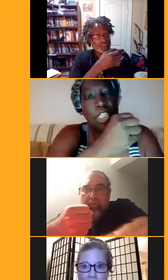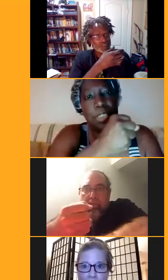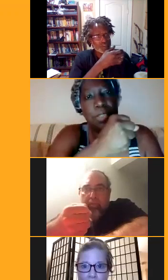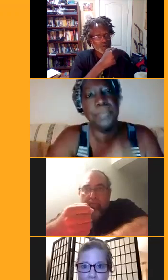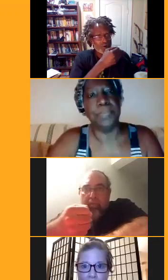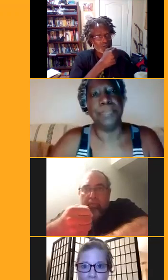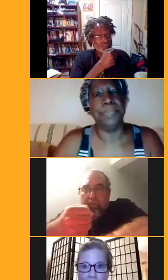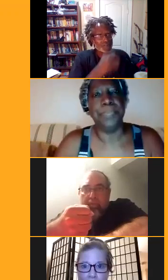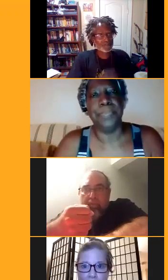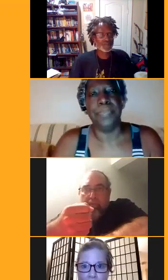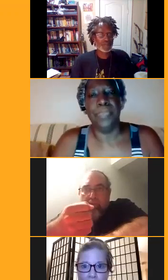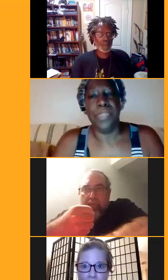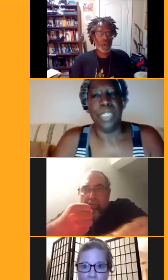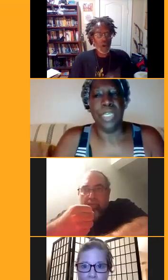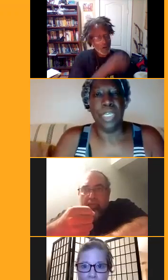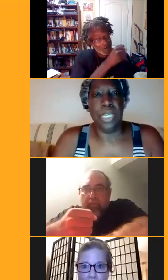Orange.